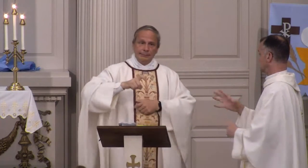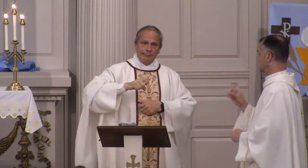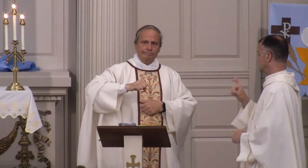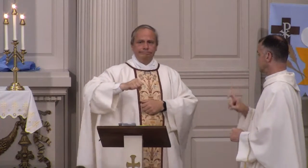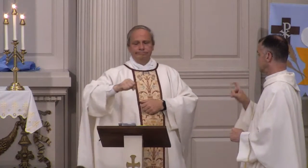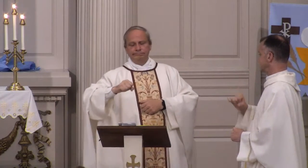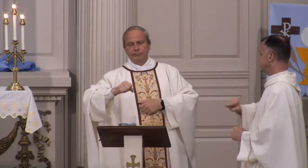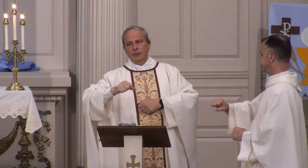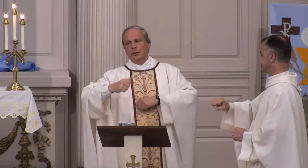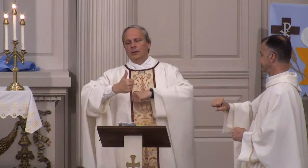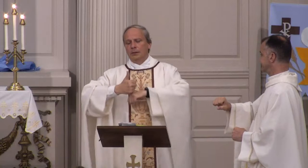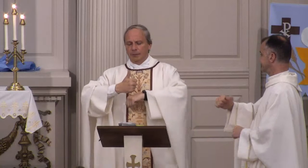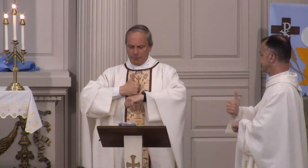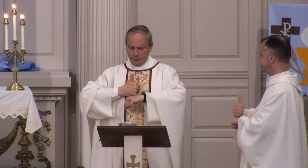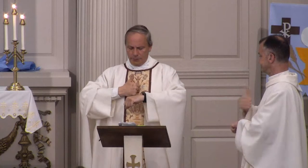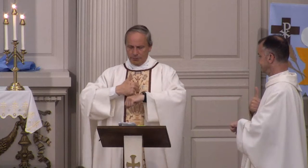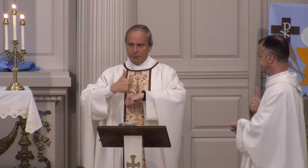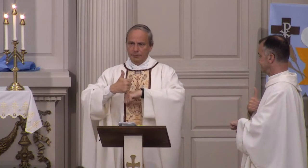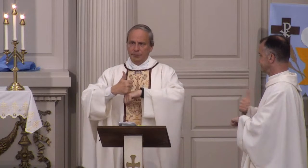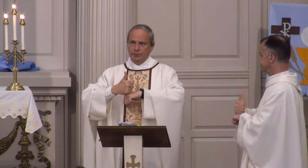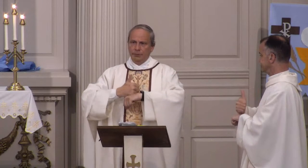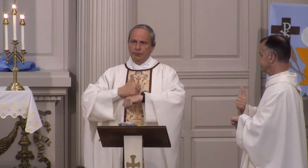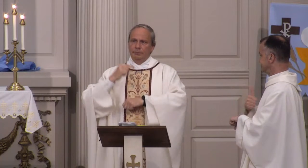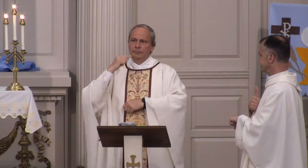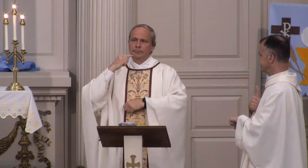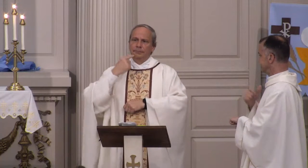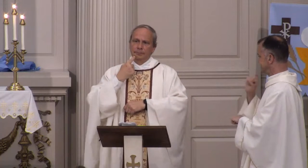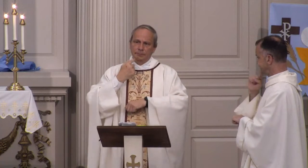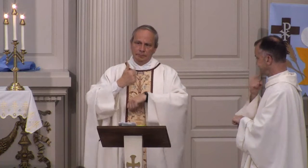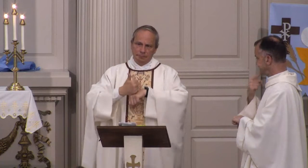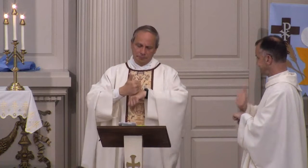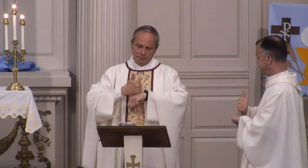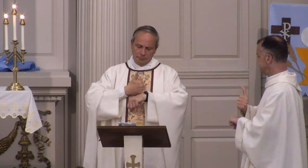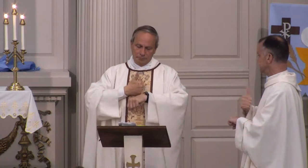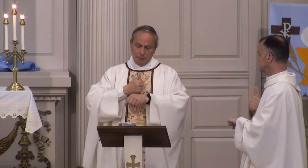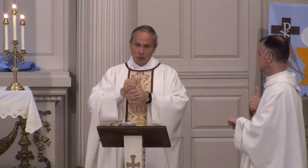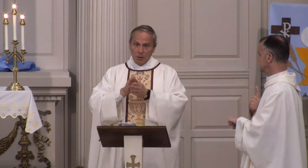my words, in what I have done and what I have failed to do.